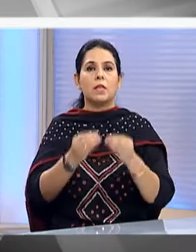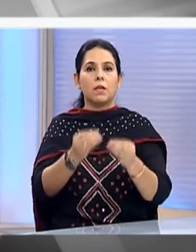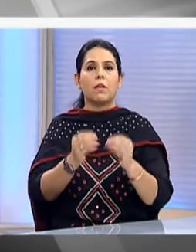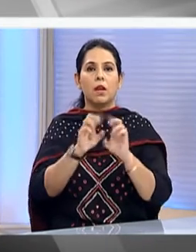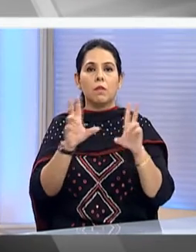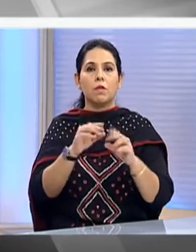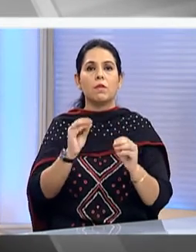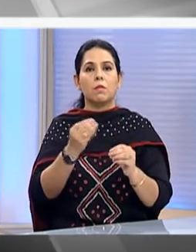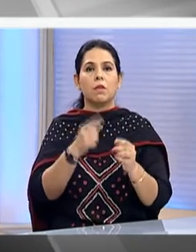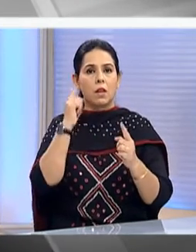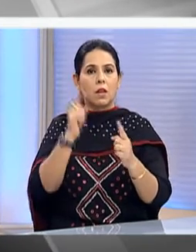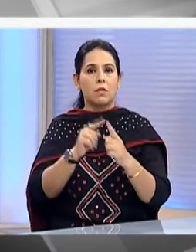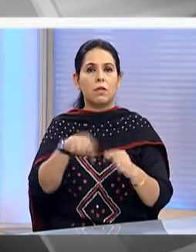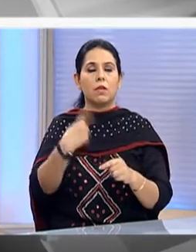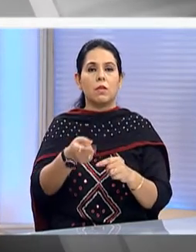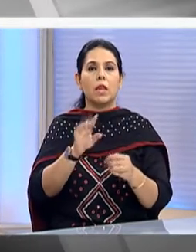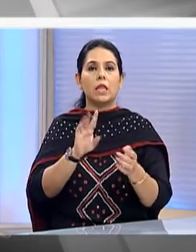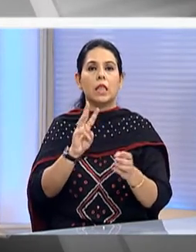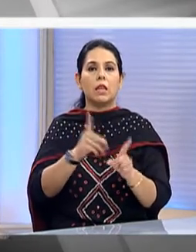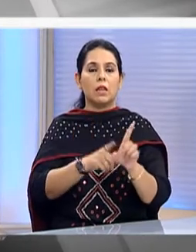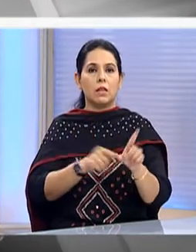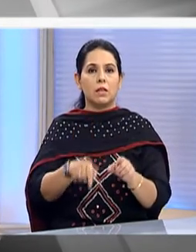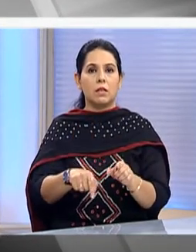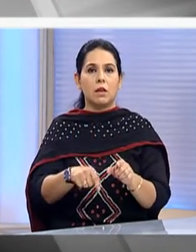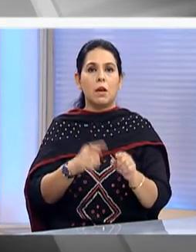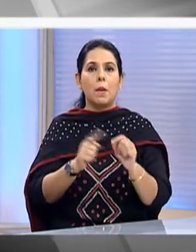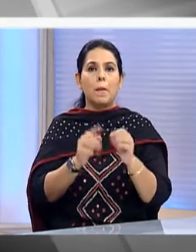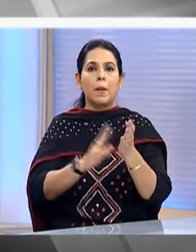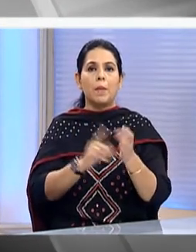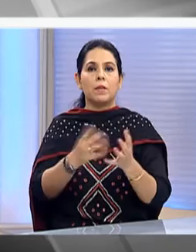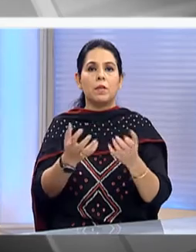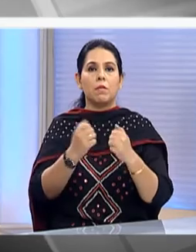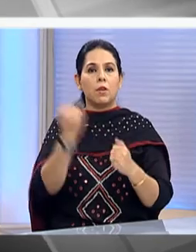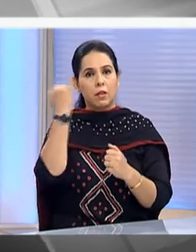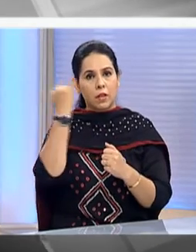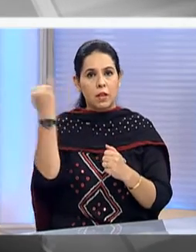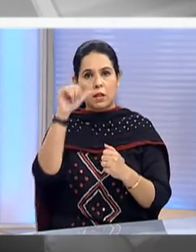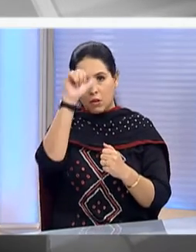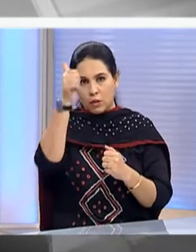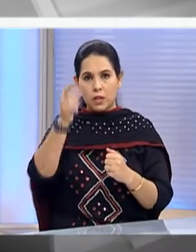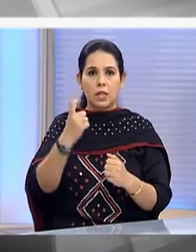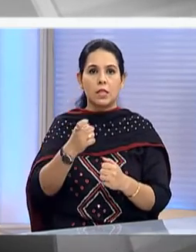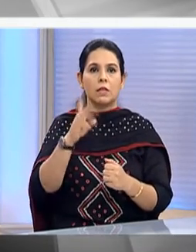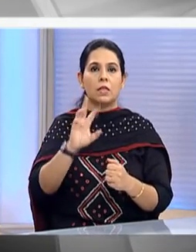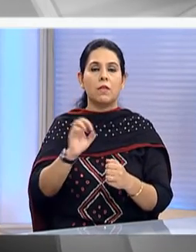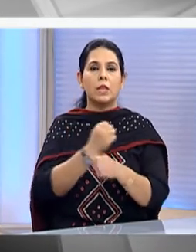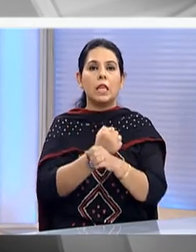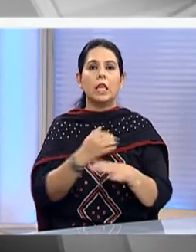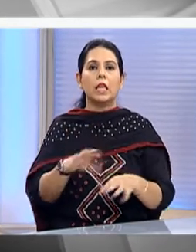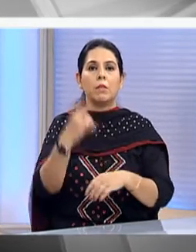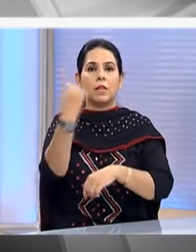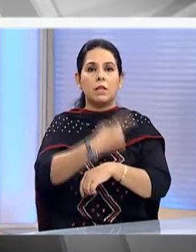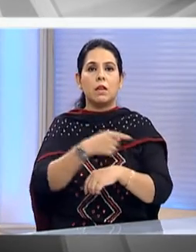besides giving a glimpse of some of the targets set for the next 3 years. The Prime Minister brought out his idea of India on the